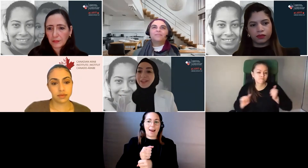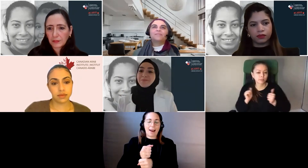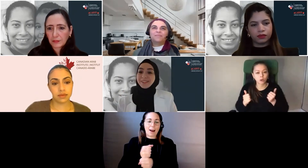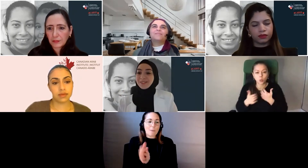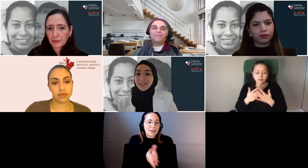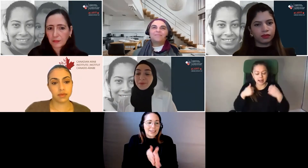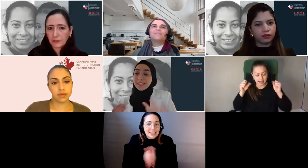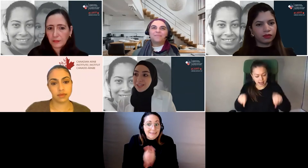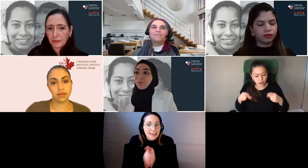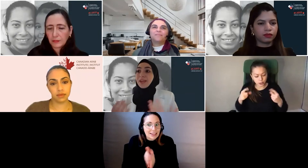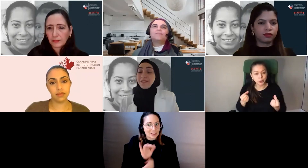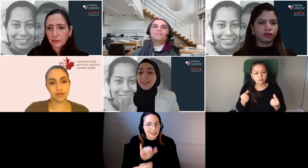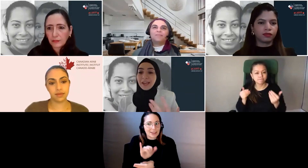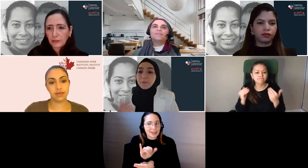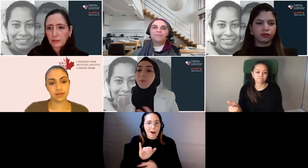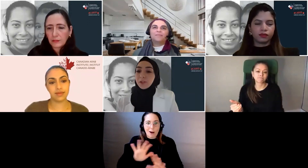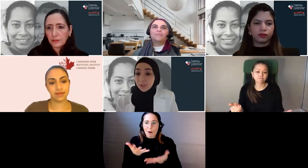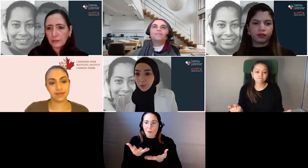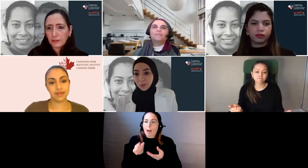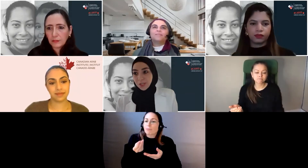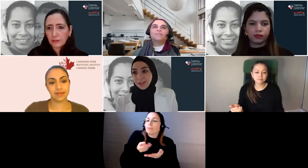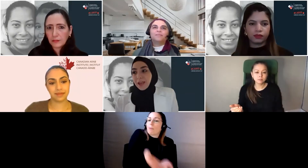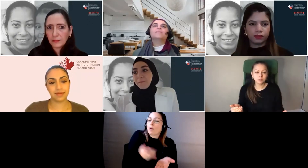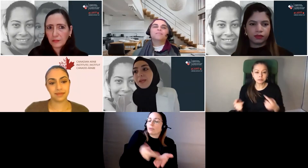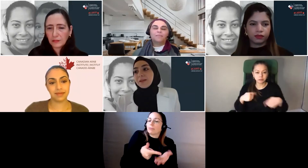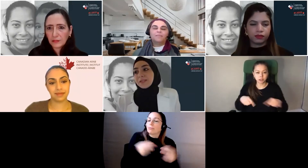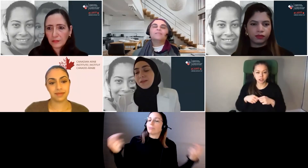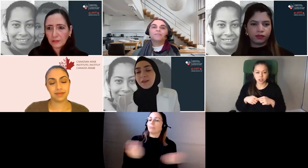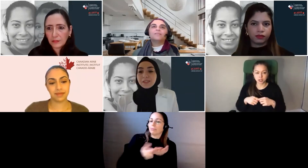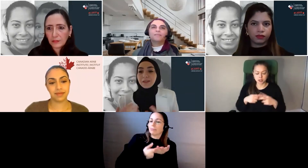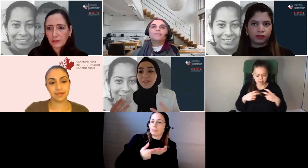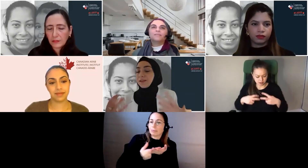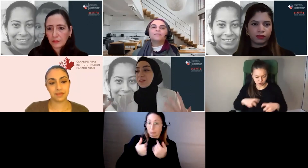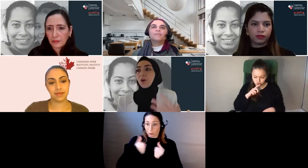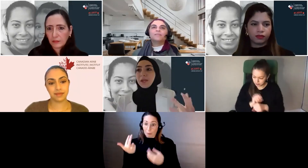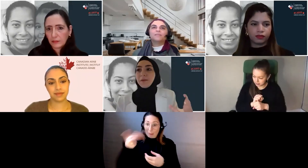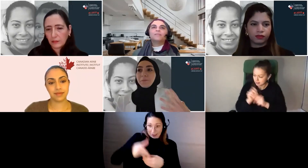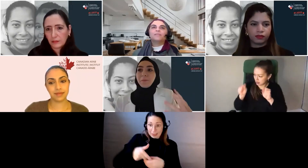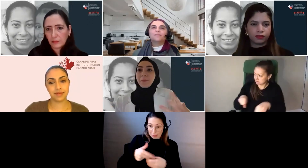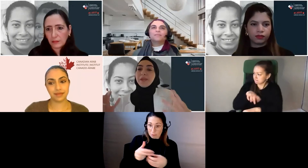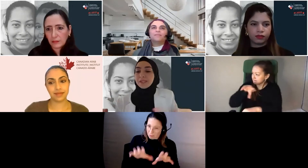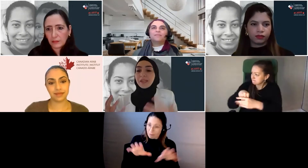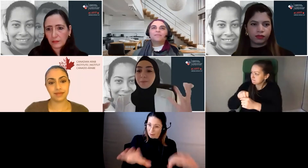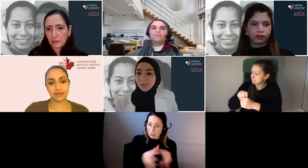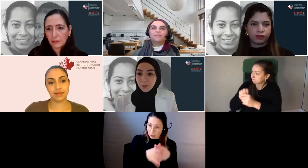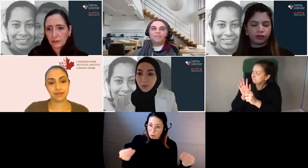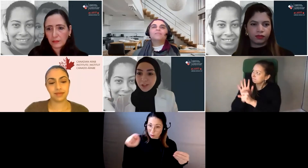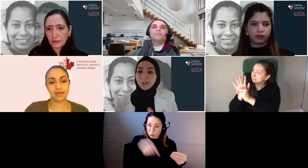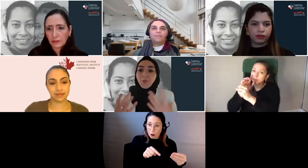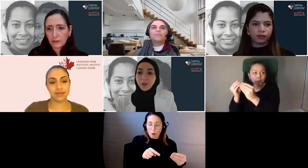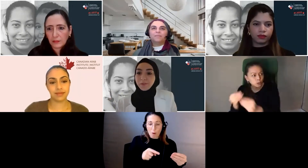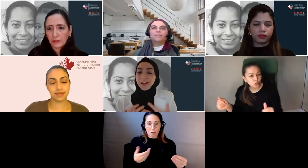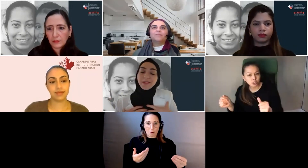what we can bring to the table. Let's see if we can really be part of the solution, because it's like so many pieces can be the